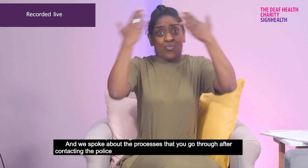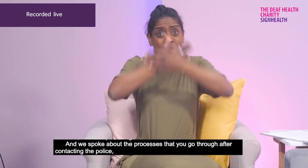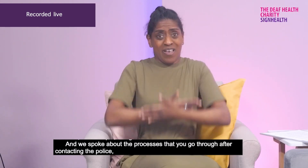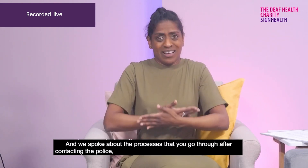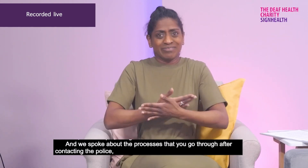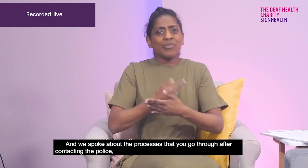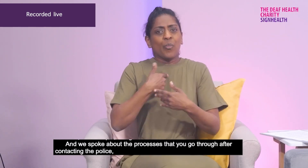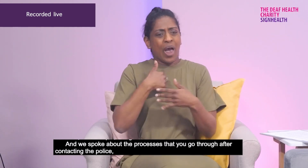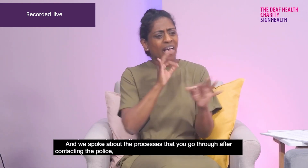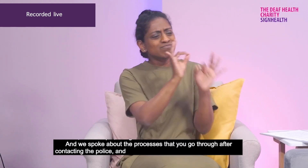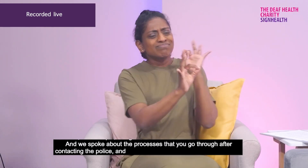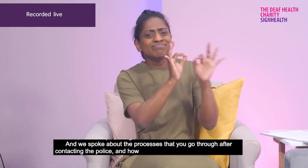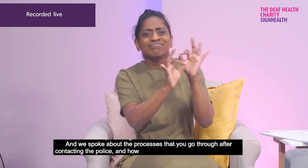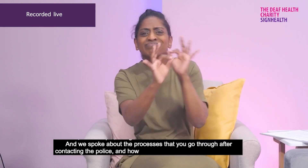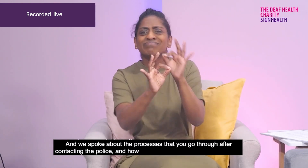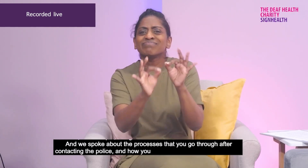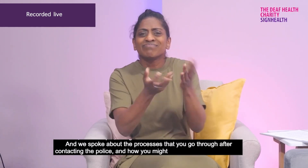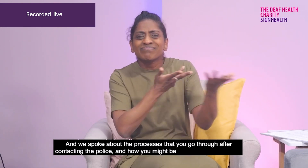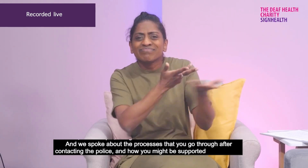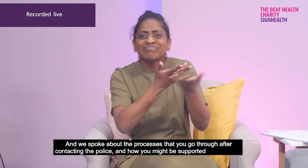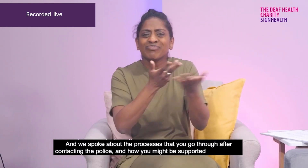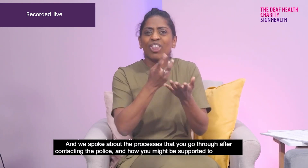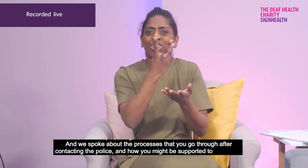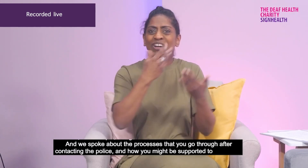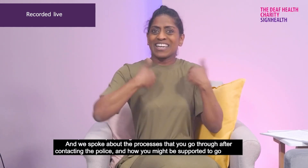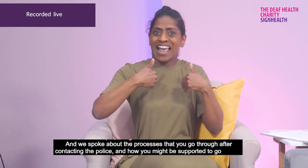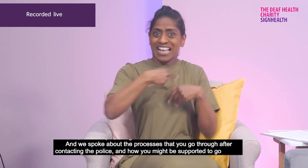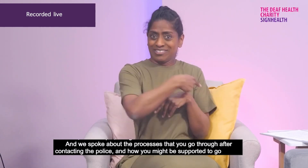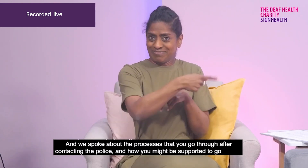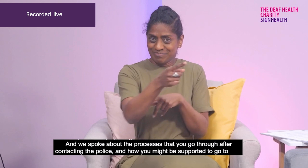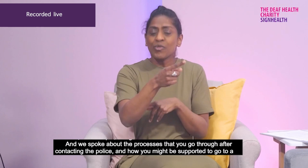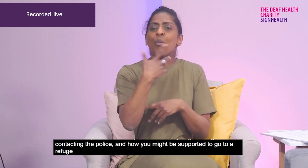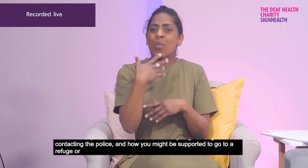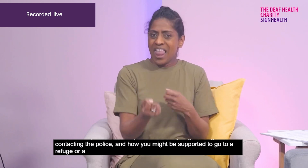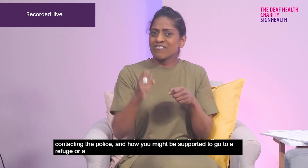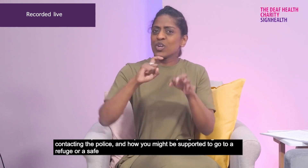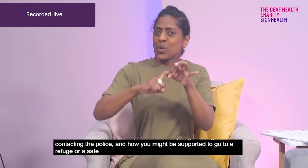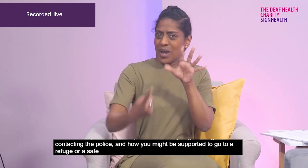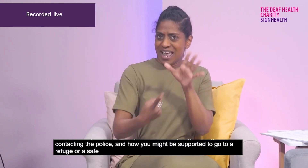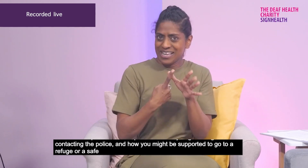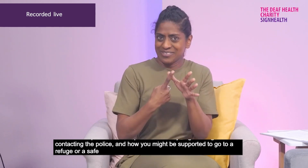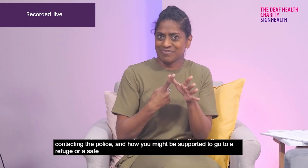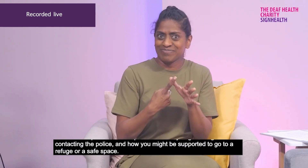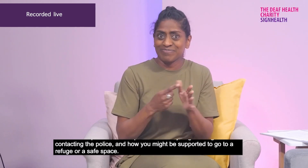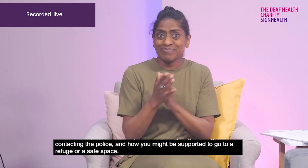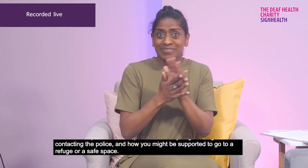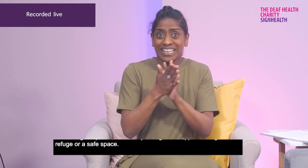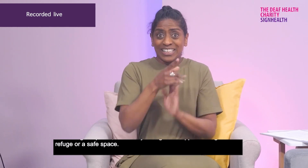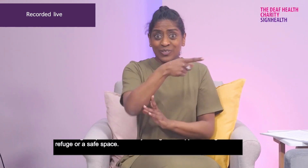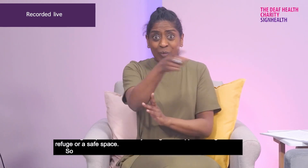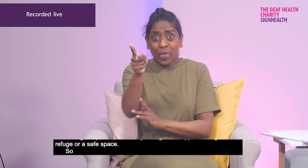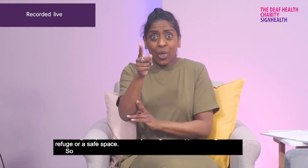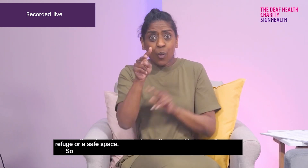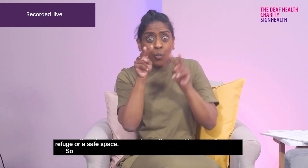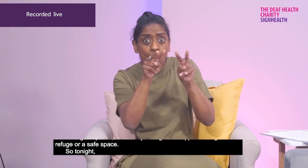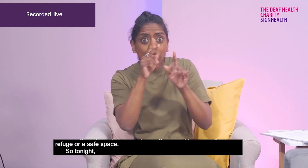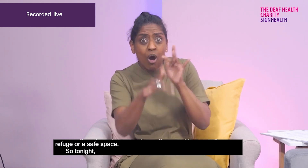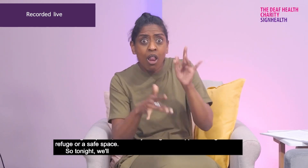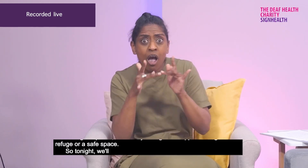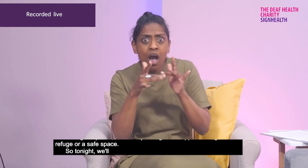refuge or a safe space. So tonight we will be asking another three guests, and there will be a chance for question and answer.